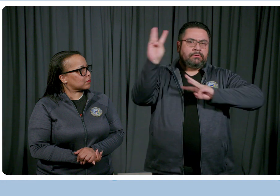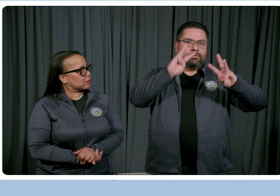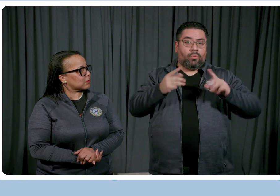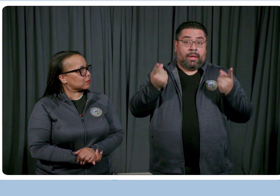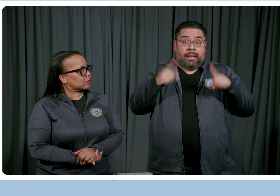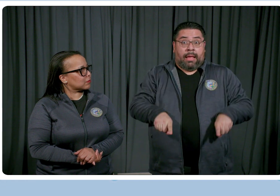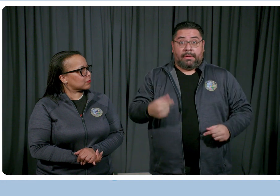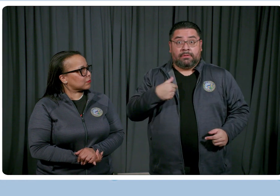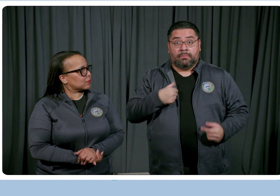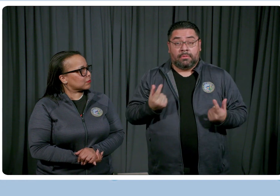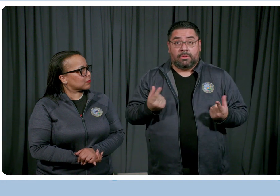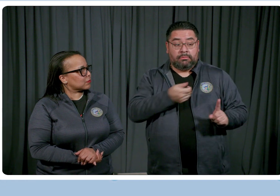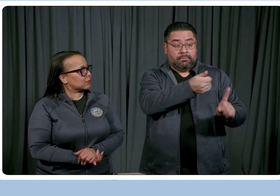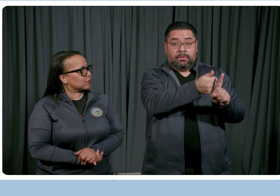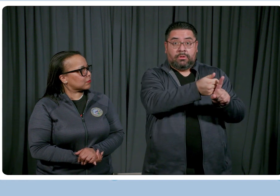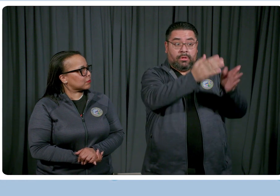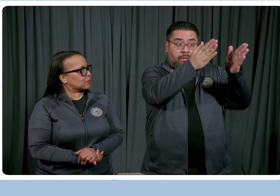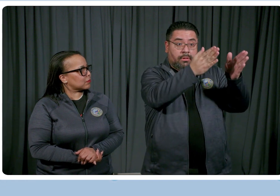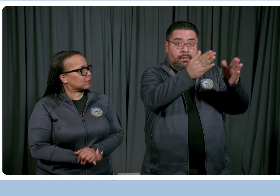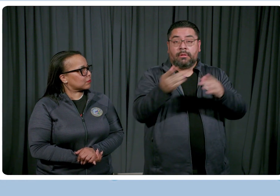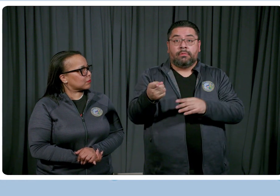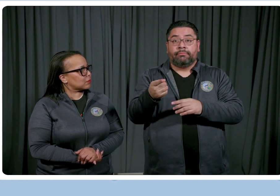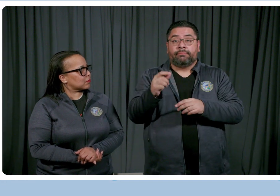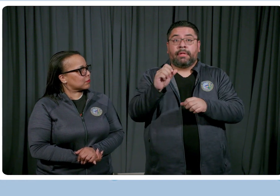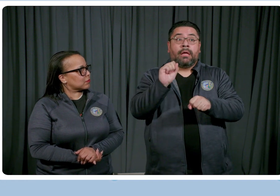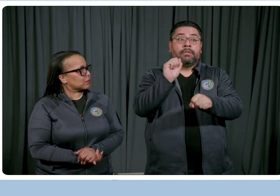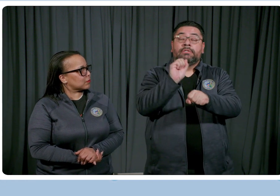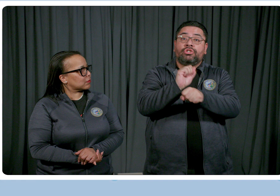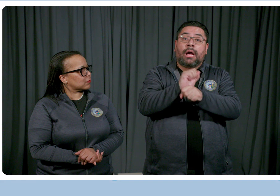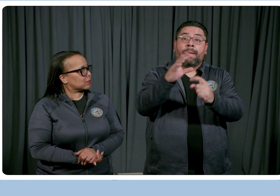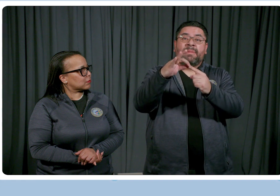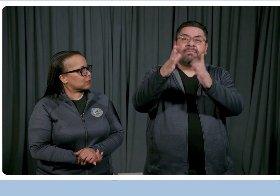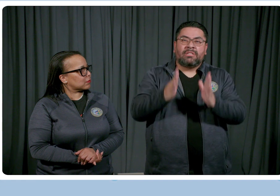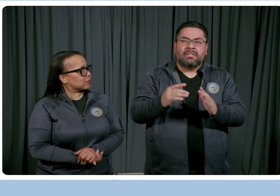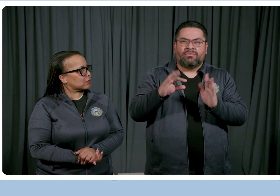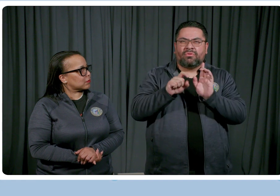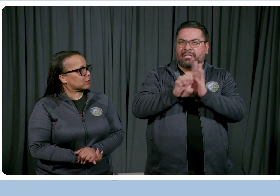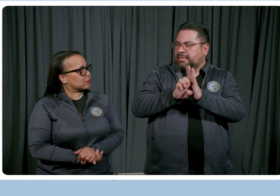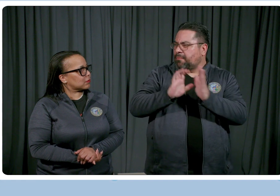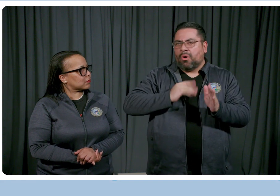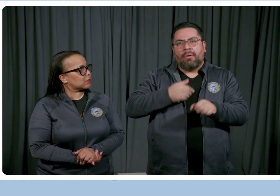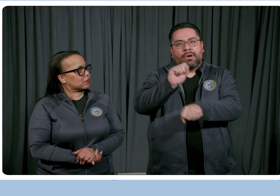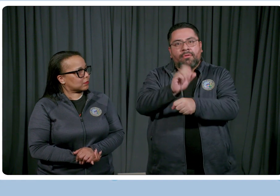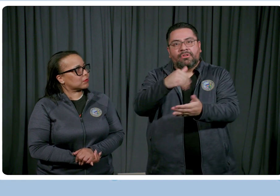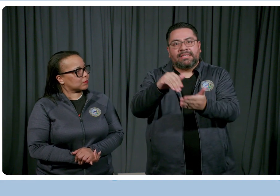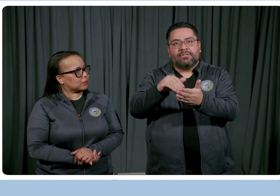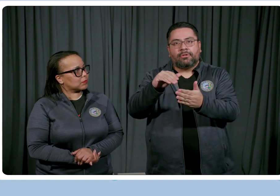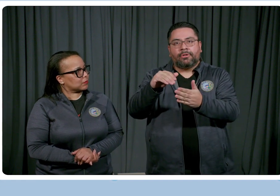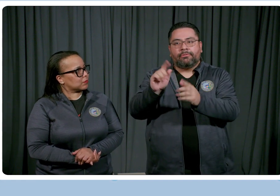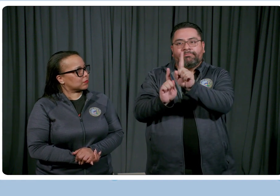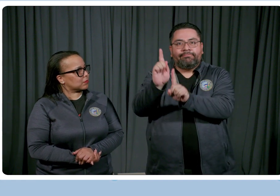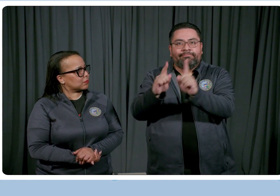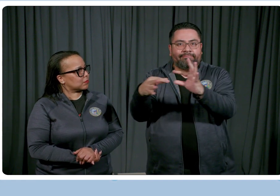what happened is the individuals that they work with, like an employment specialist, like some of our Career Center